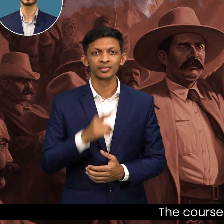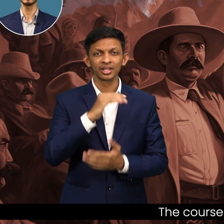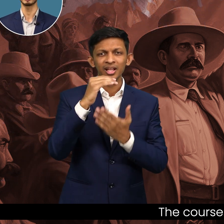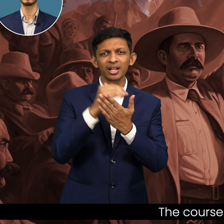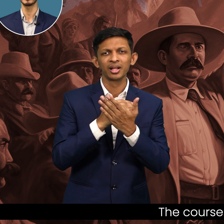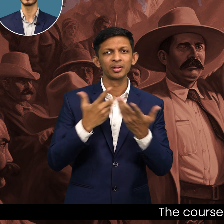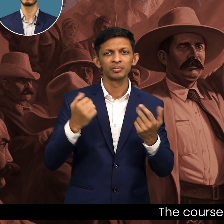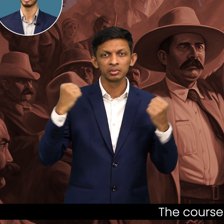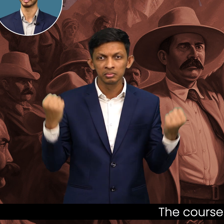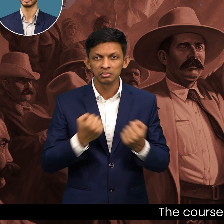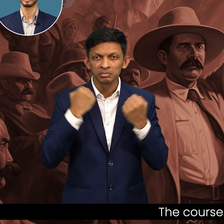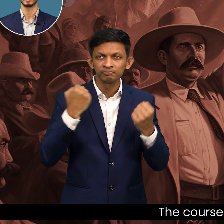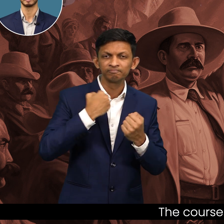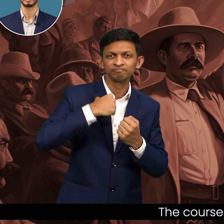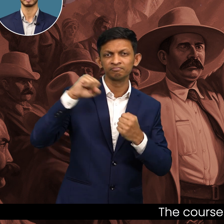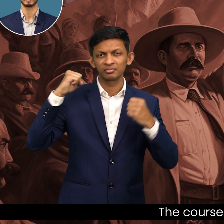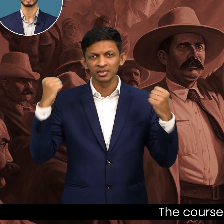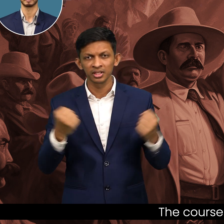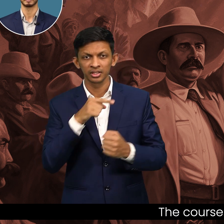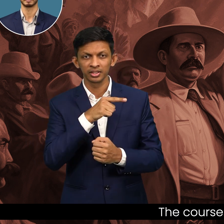the course of the revolt,